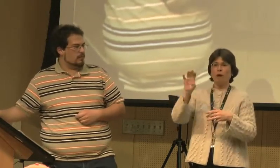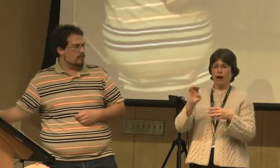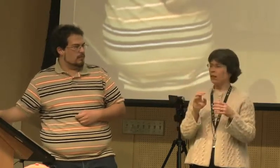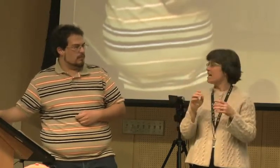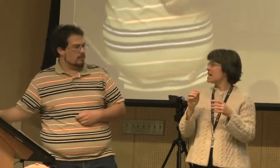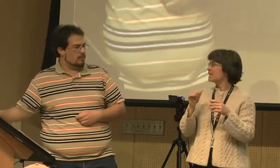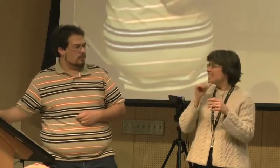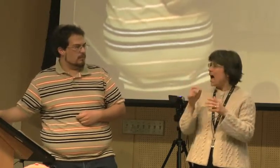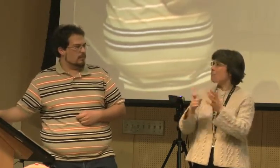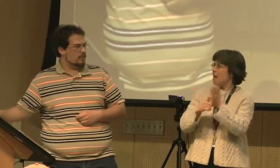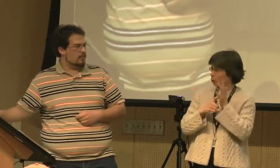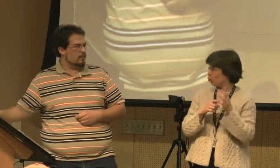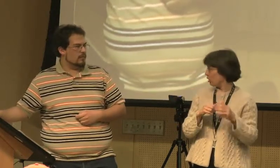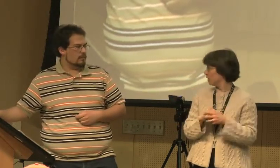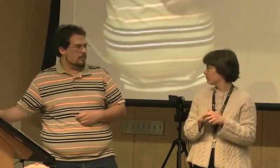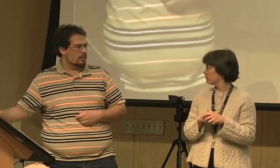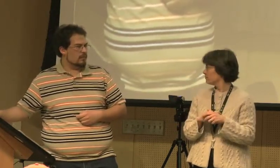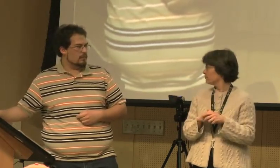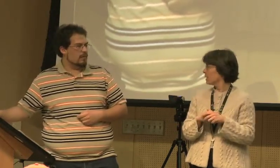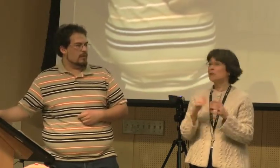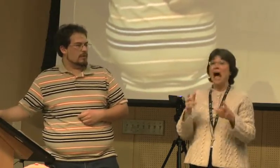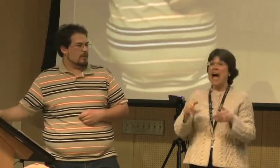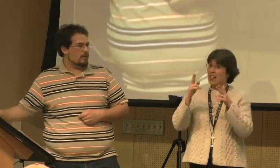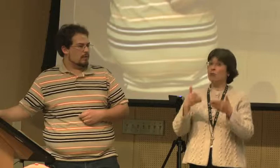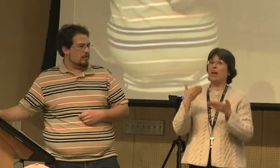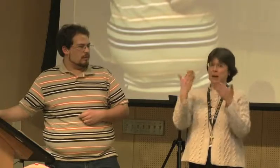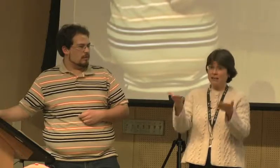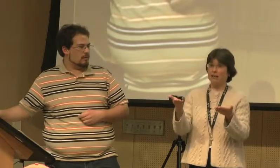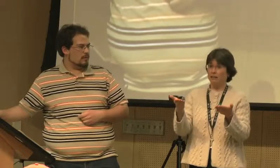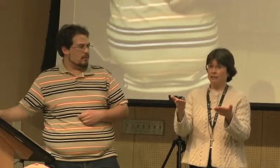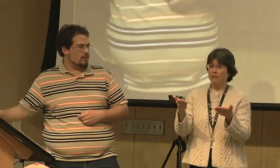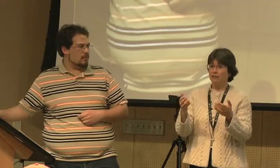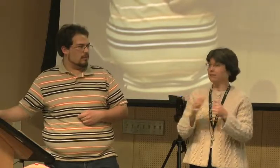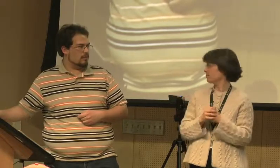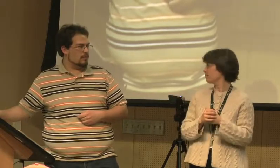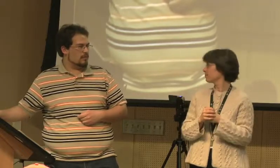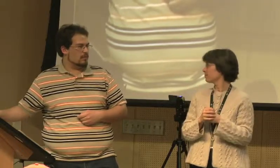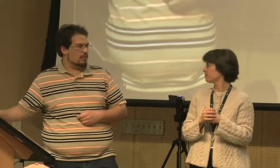qualified. It's not medical. It's highly recommended.